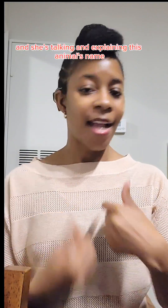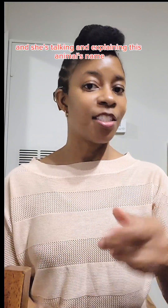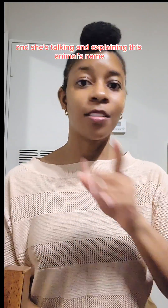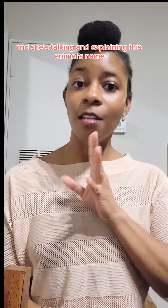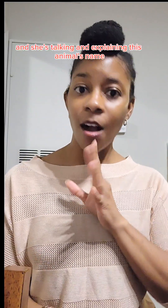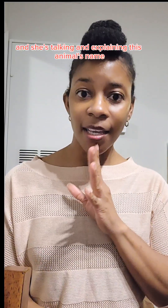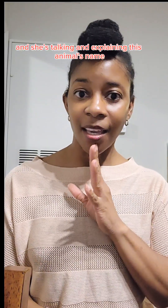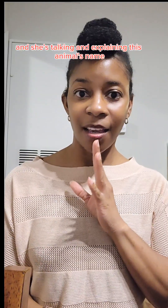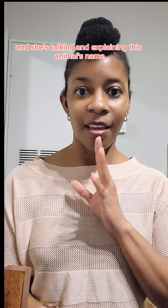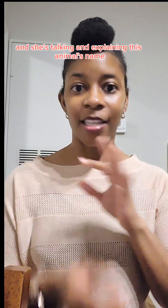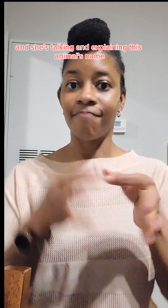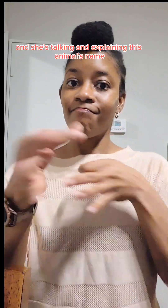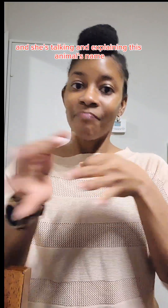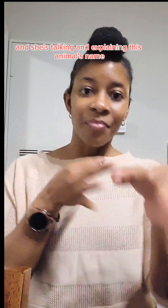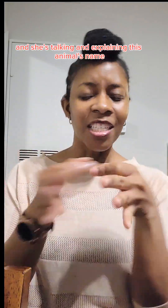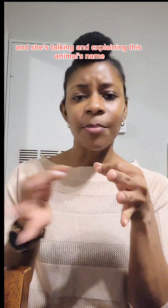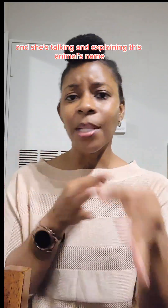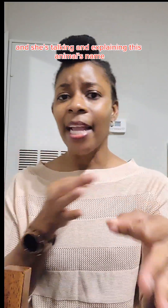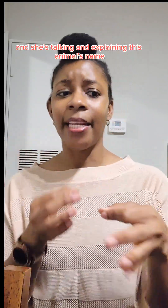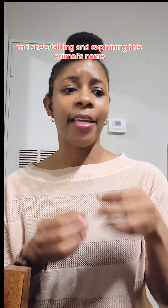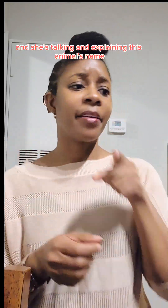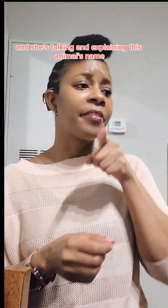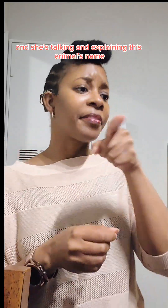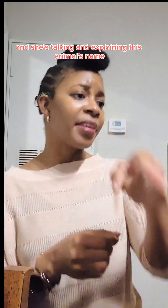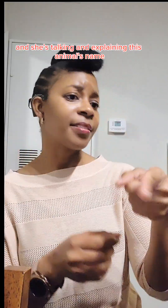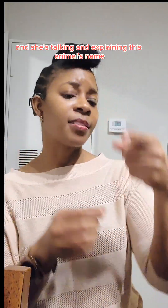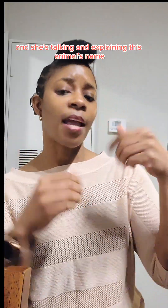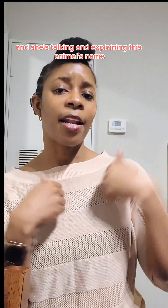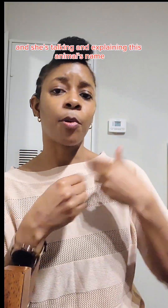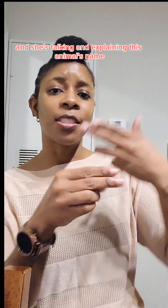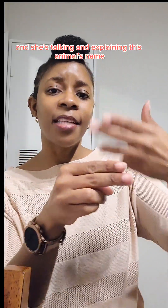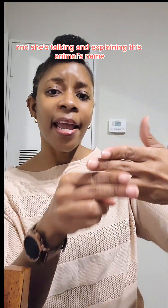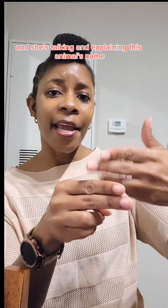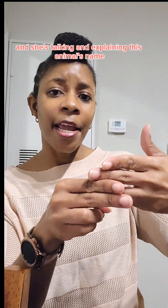she's talking and explaining this animal's name,